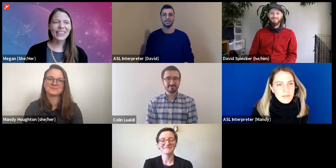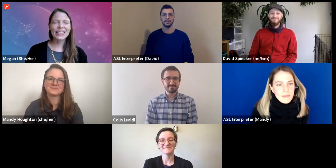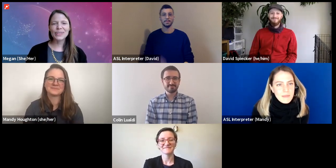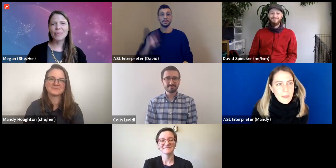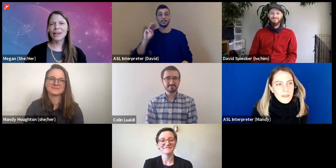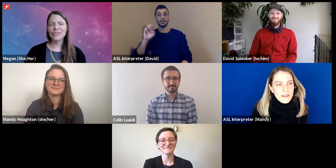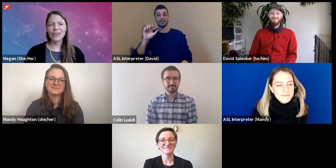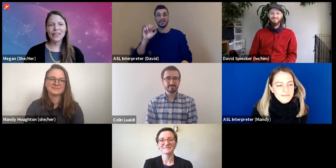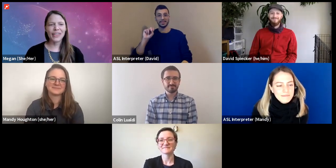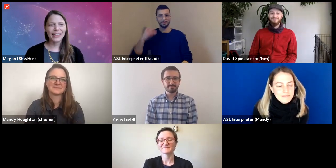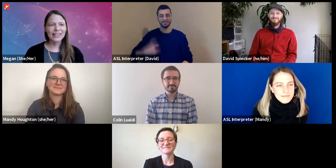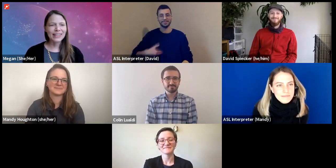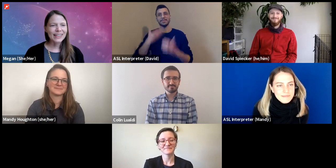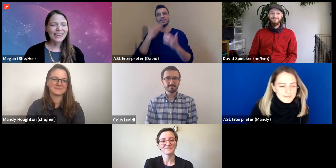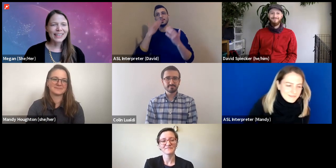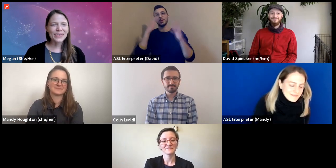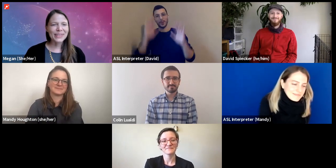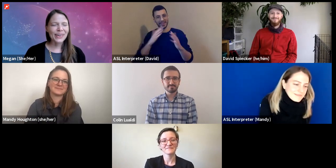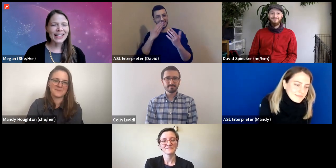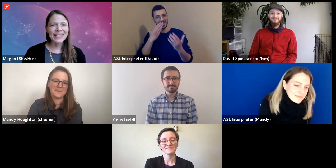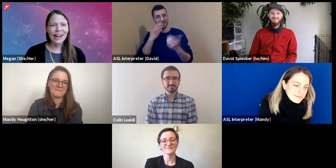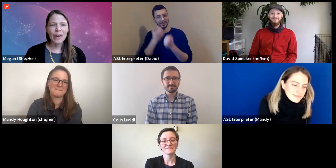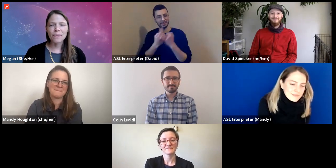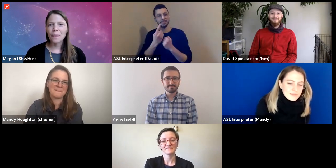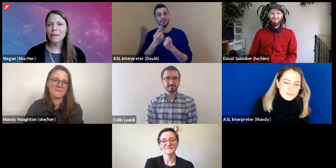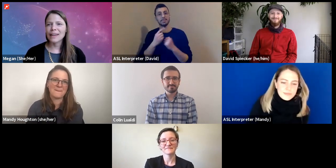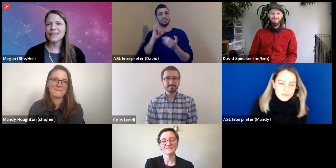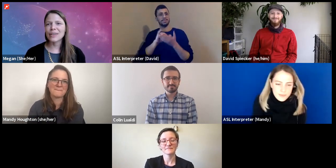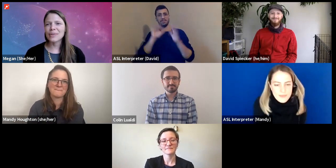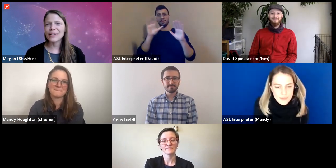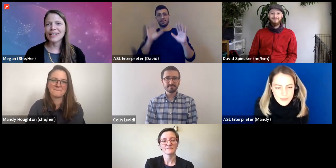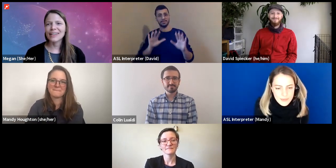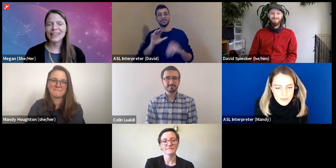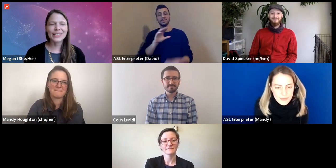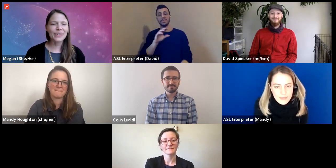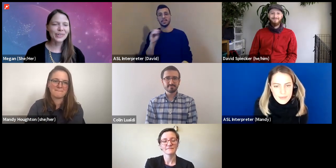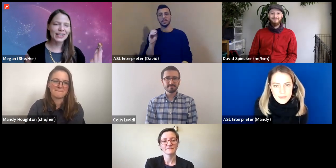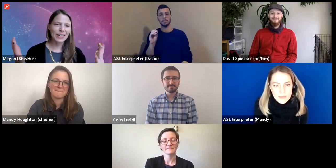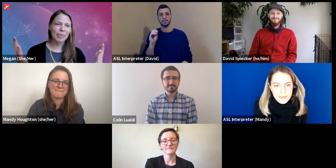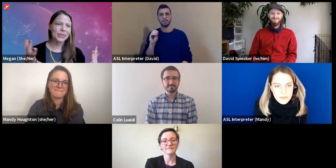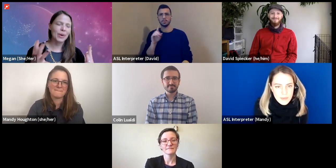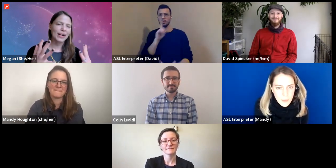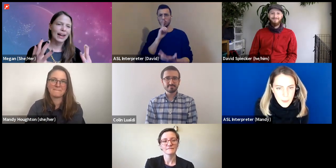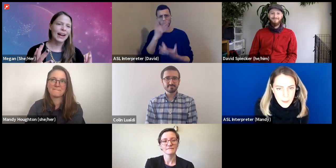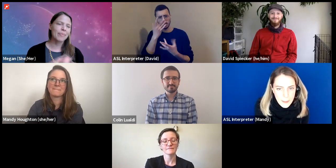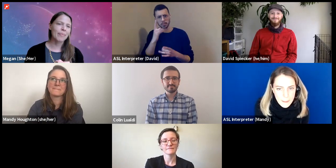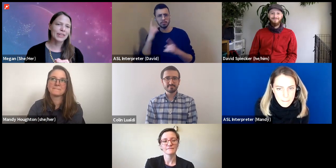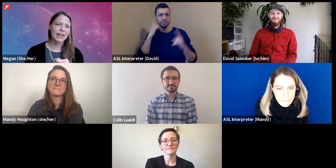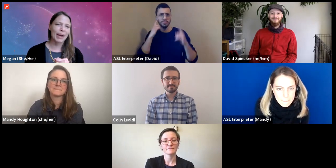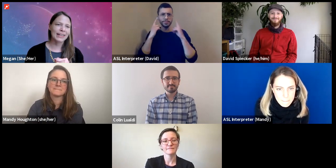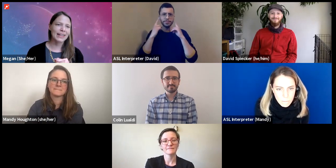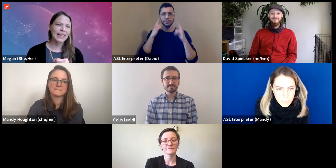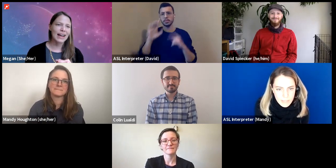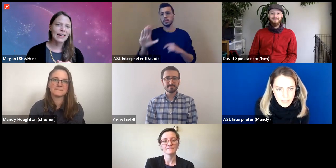Great. Well, thank you so much for all of that. That was great. And so It's so interesting to hear about this work and how much